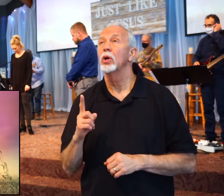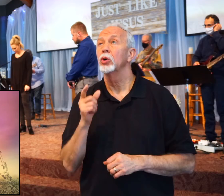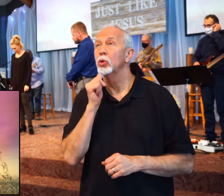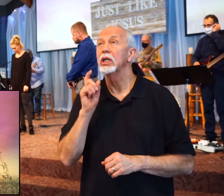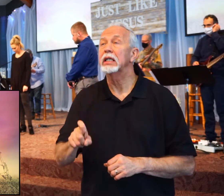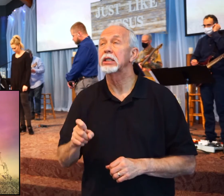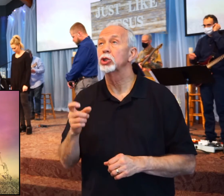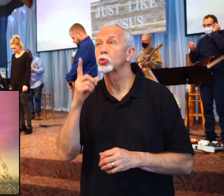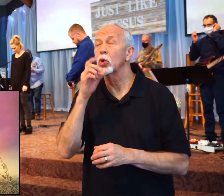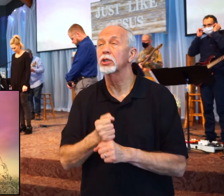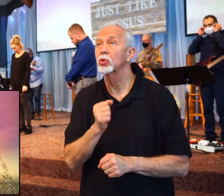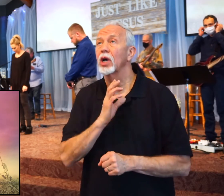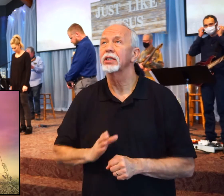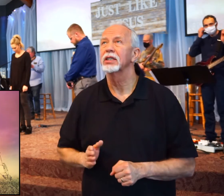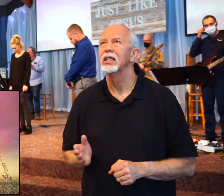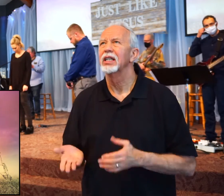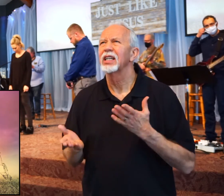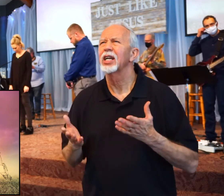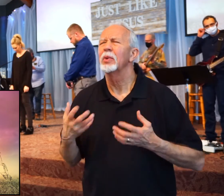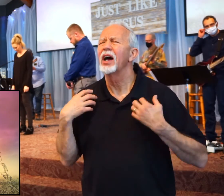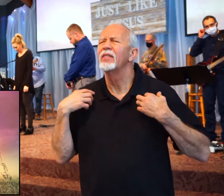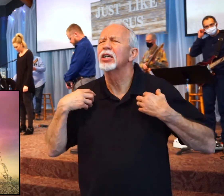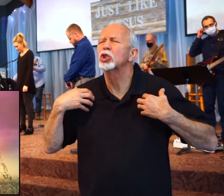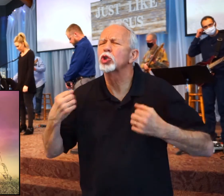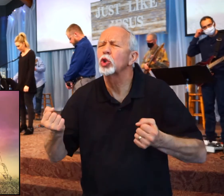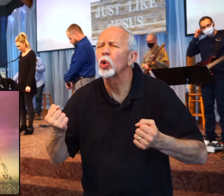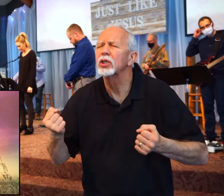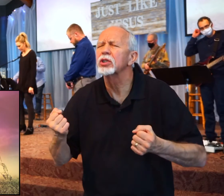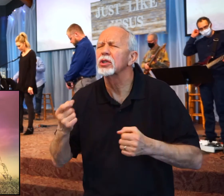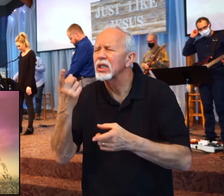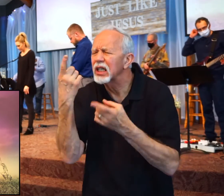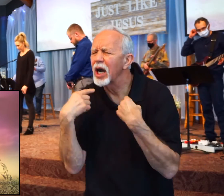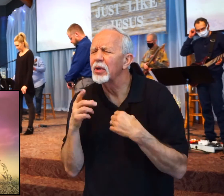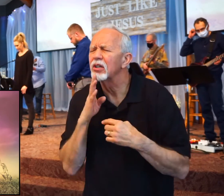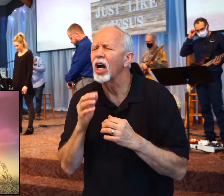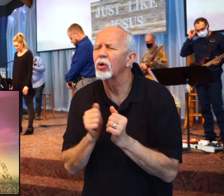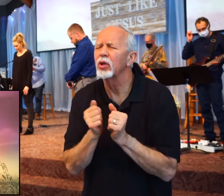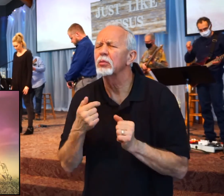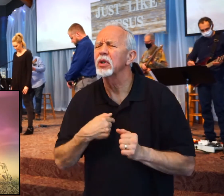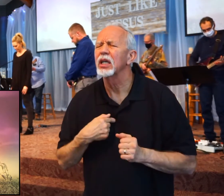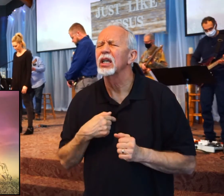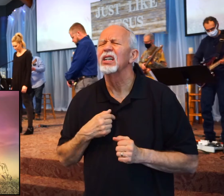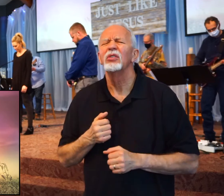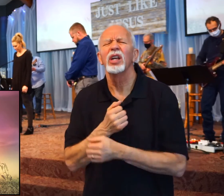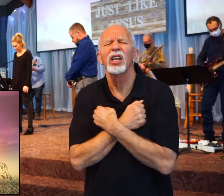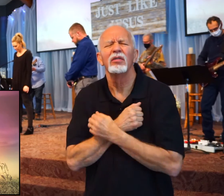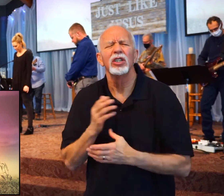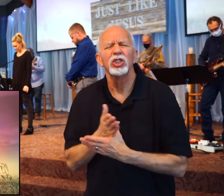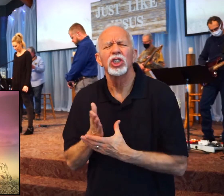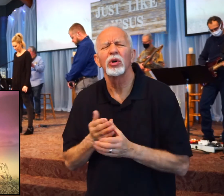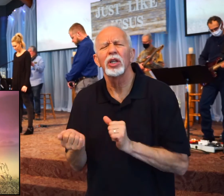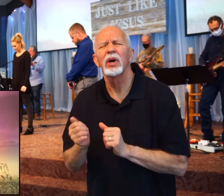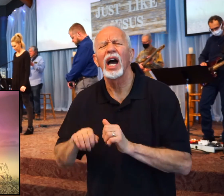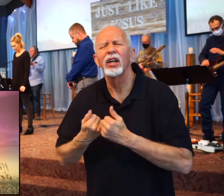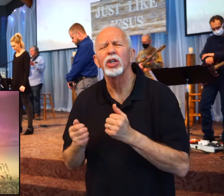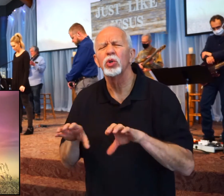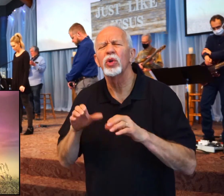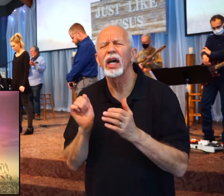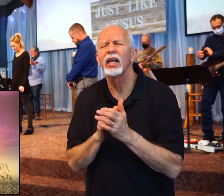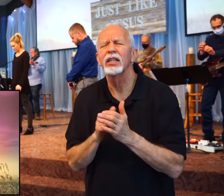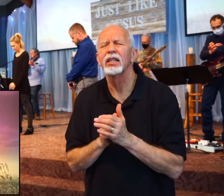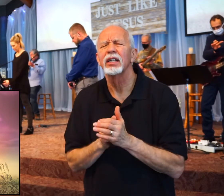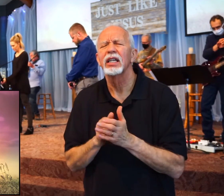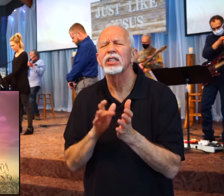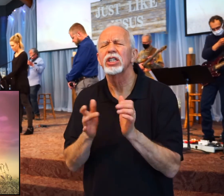Christ, Lord, may they have the courage to come and just talk with me. I'd love to share with them how they can do that.